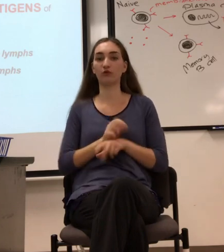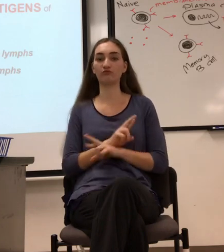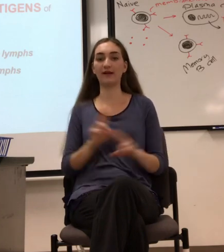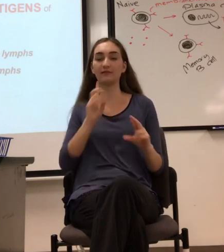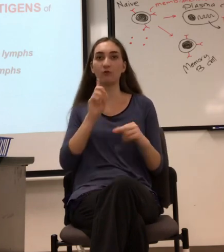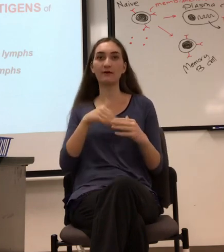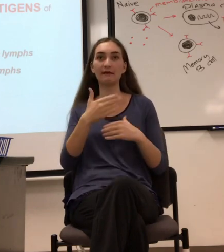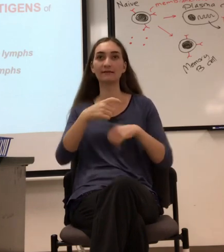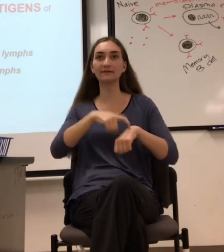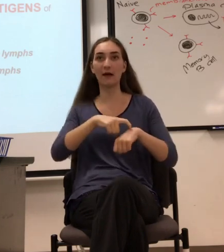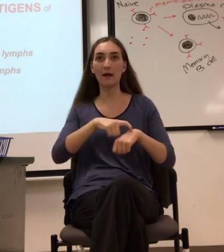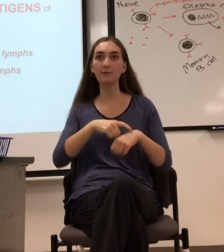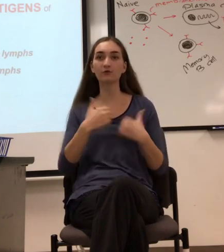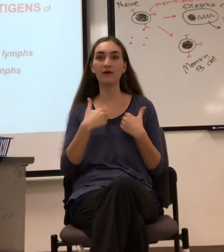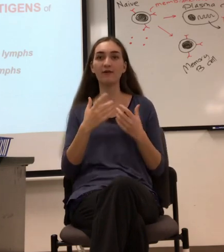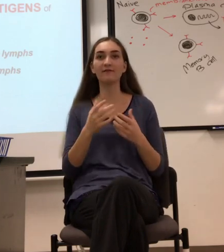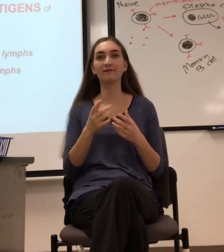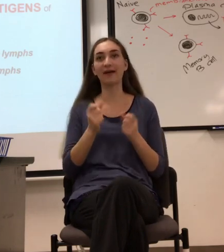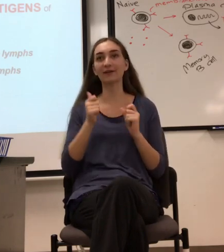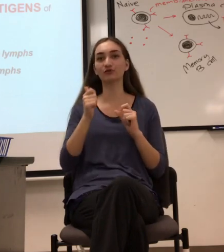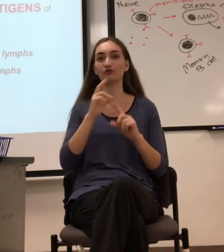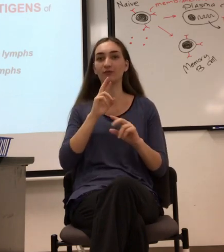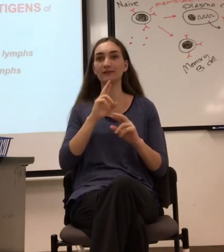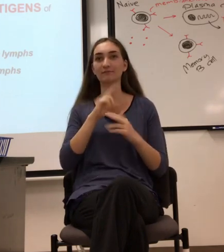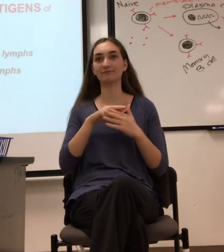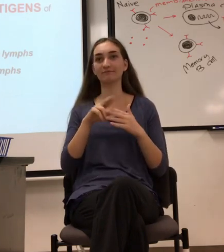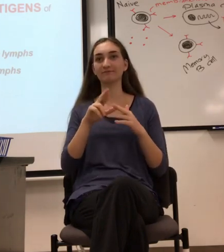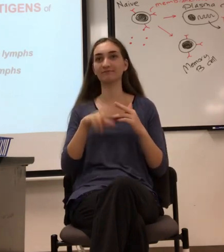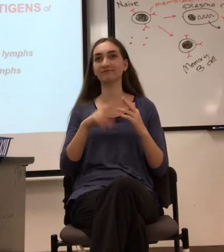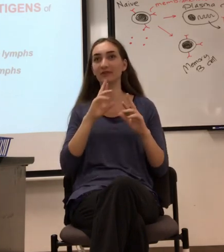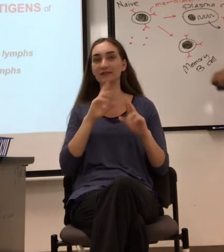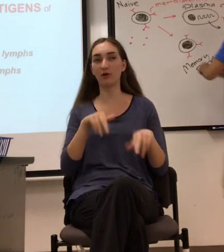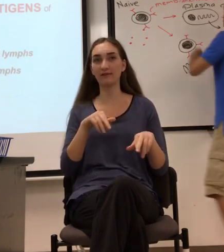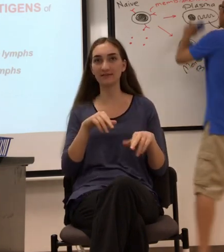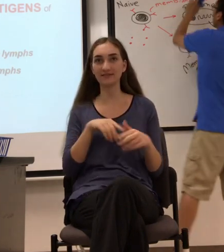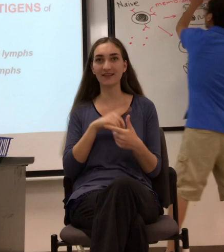And then you have the T regulatory cells.